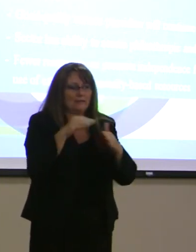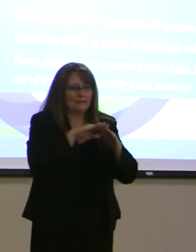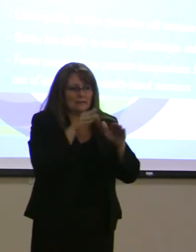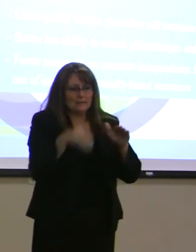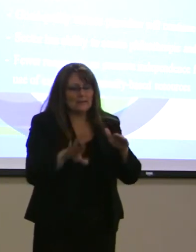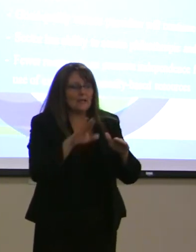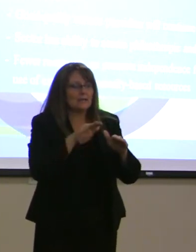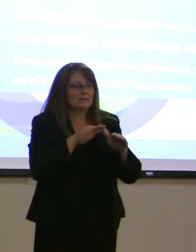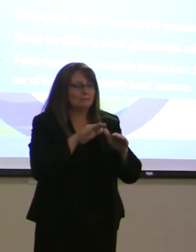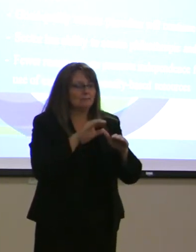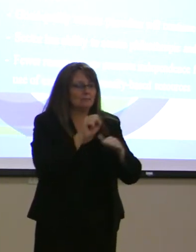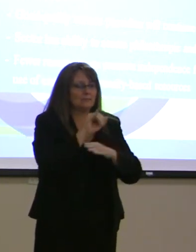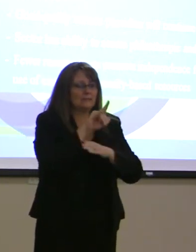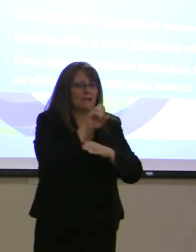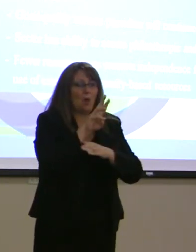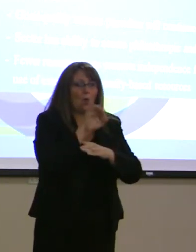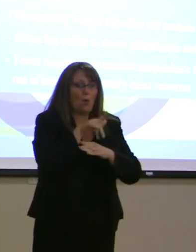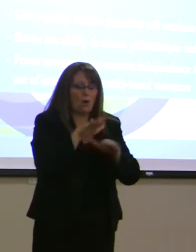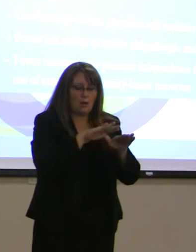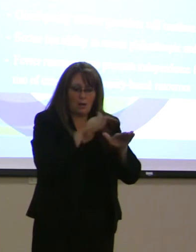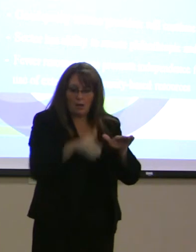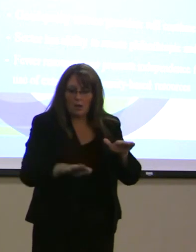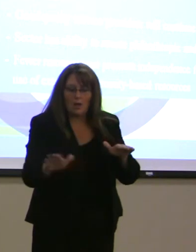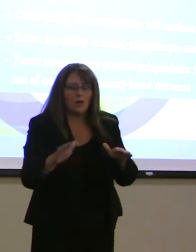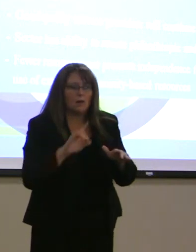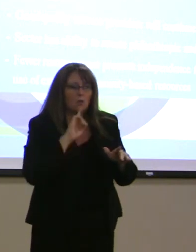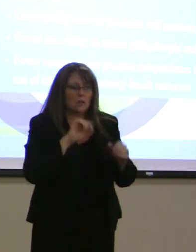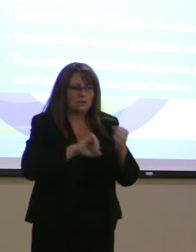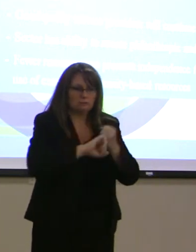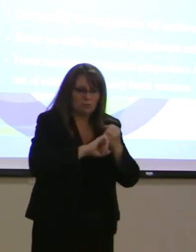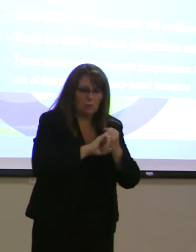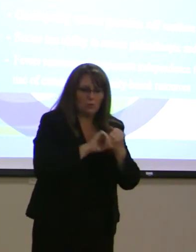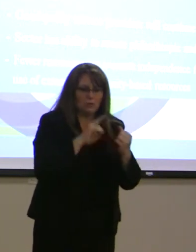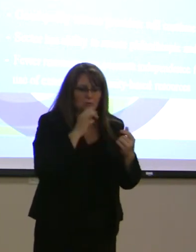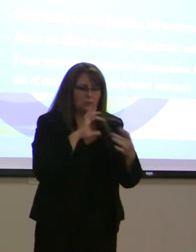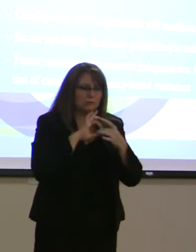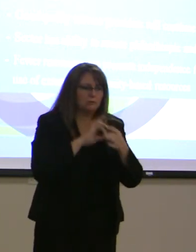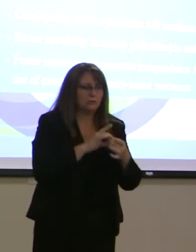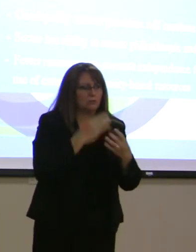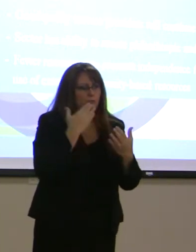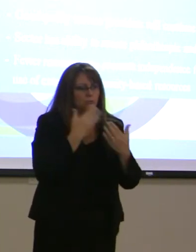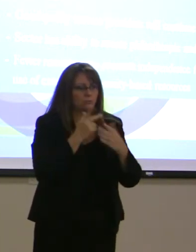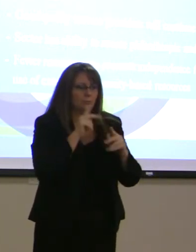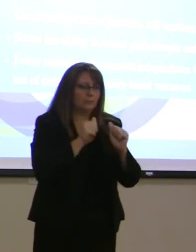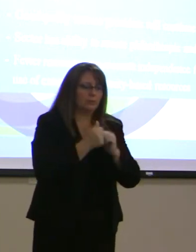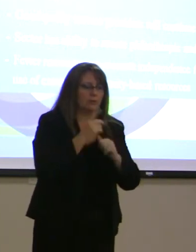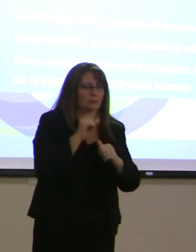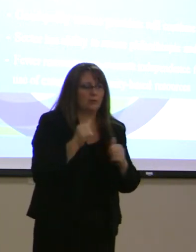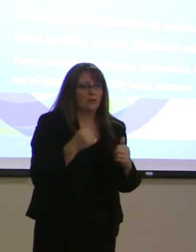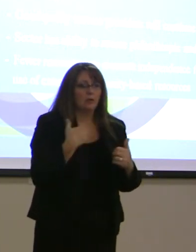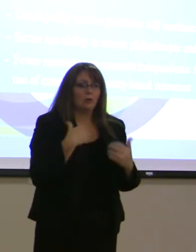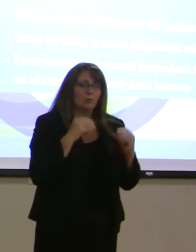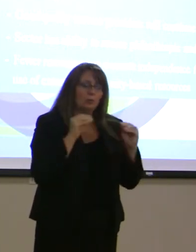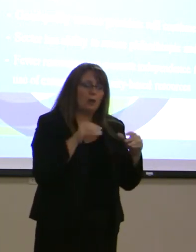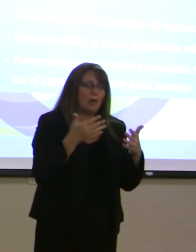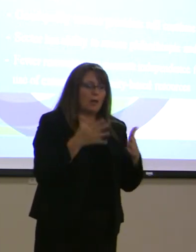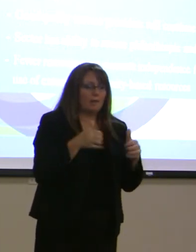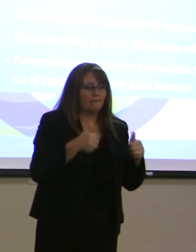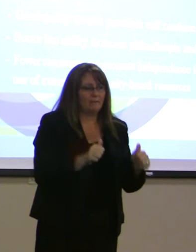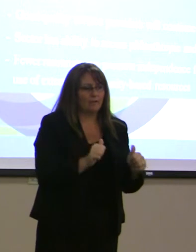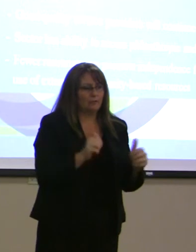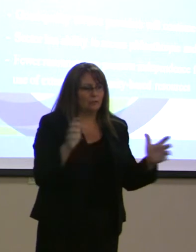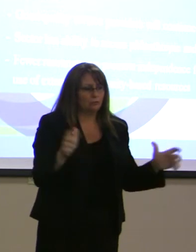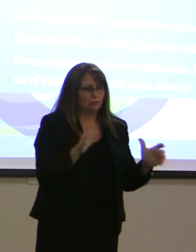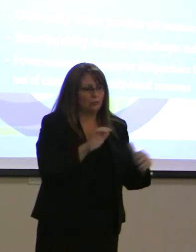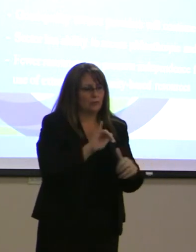So they're very, very active, and they're very challenging, and that's what they should be. And we put a lot of effort into encouraging